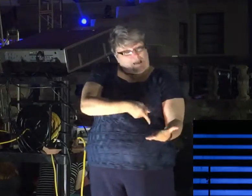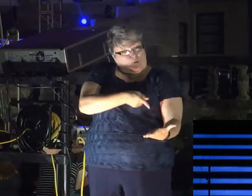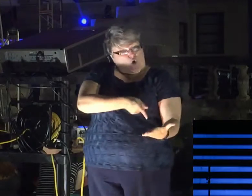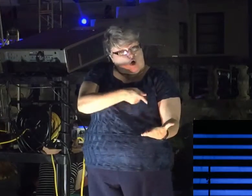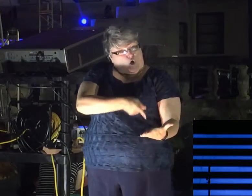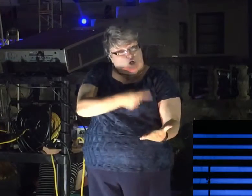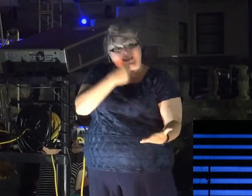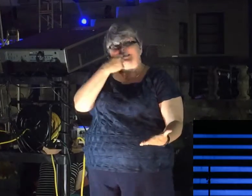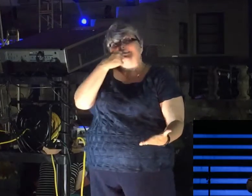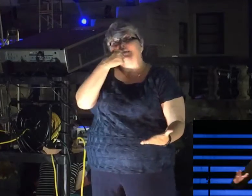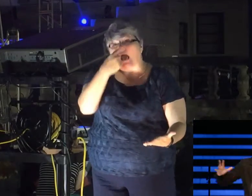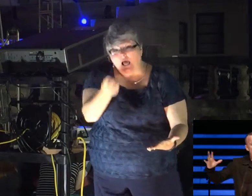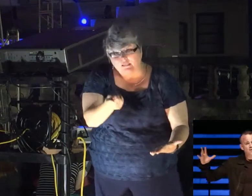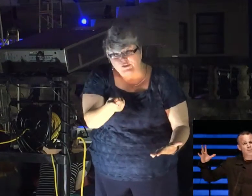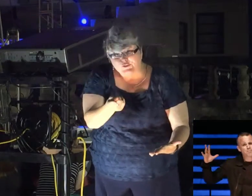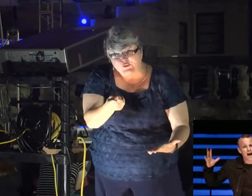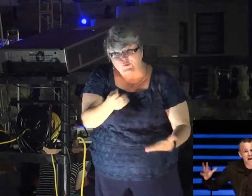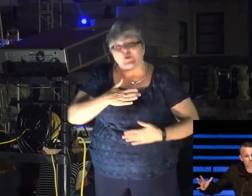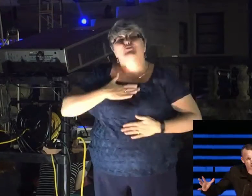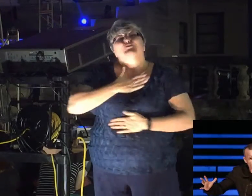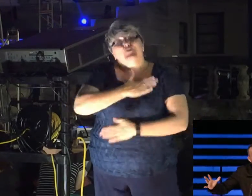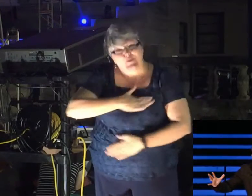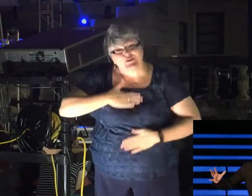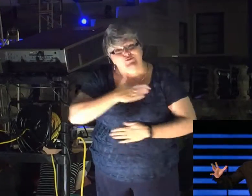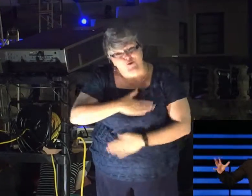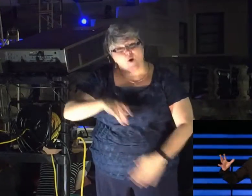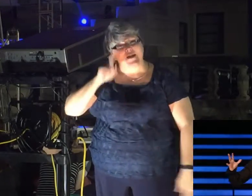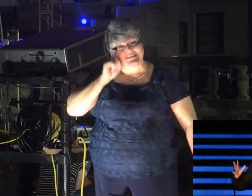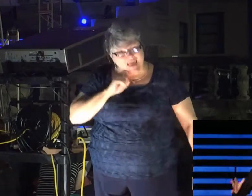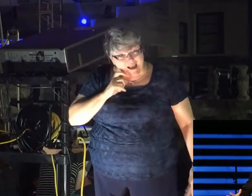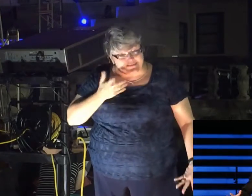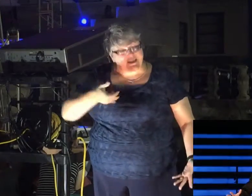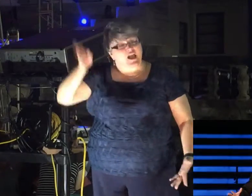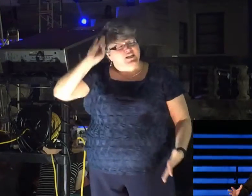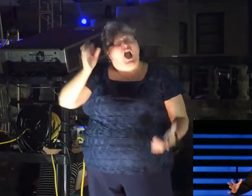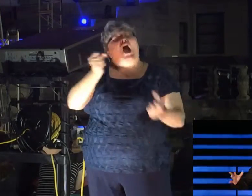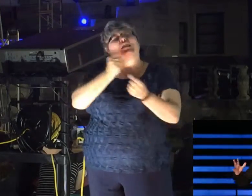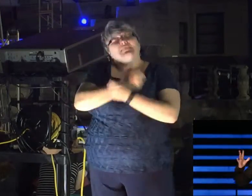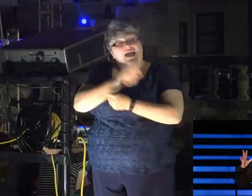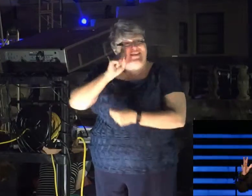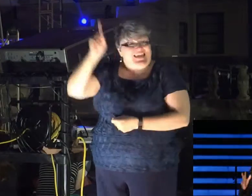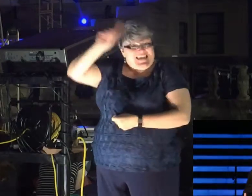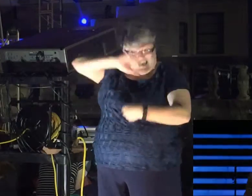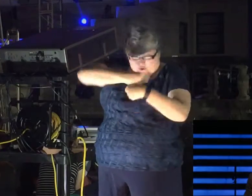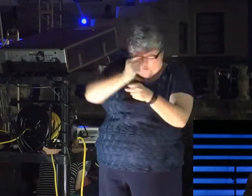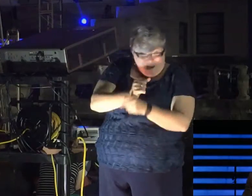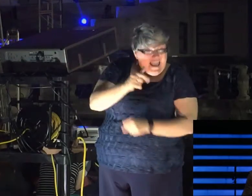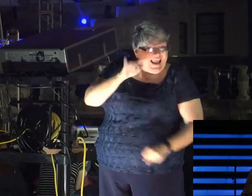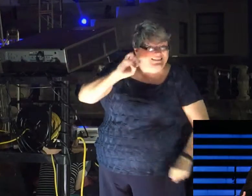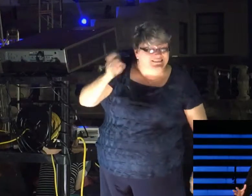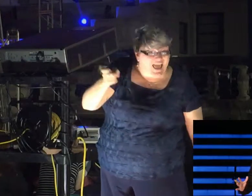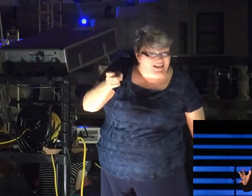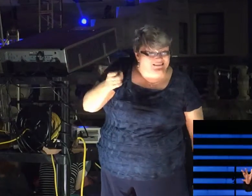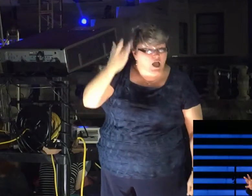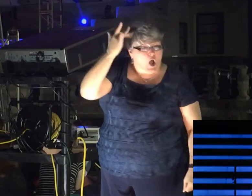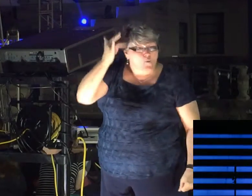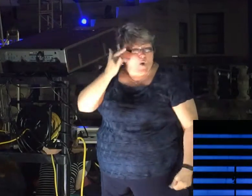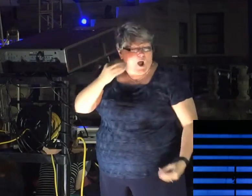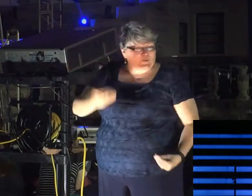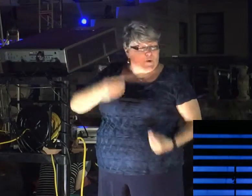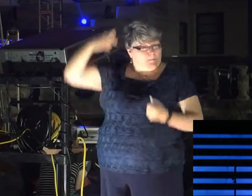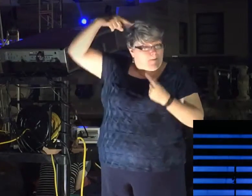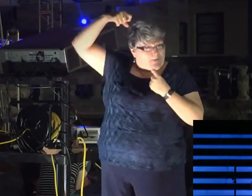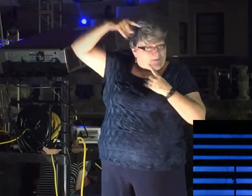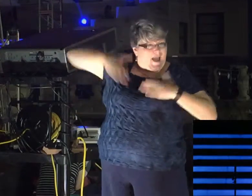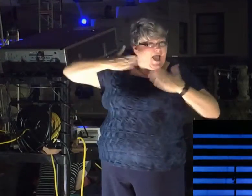the Bible telling you to enjoy sex. God loves sex. He created it